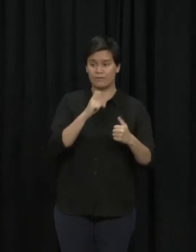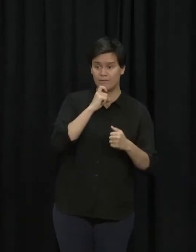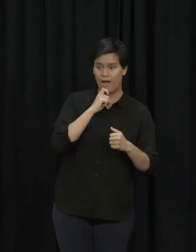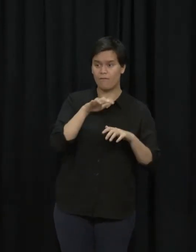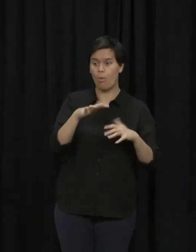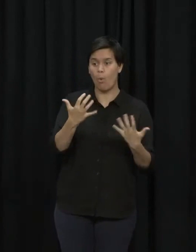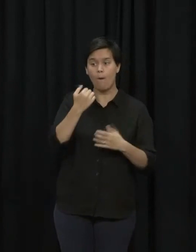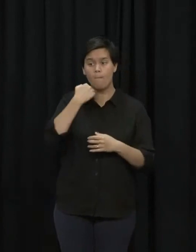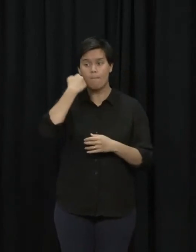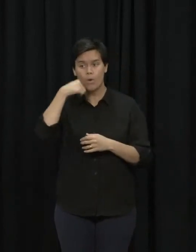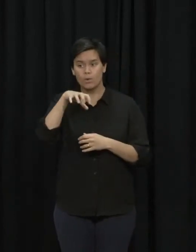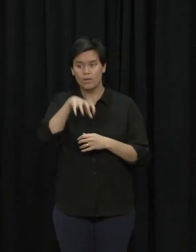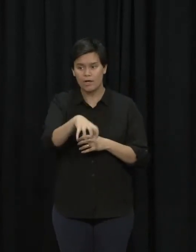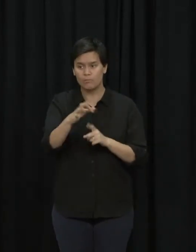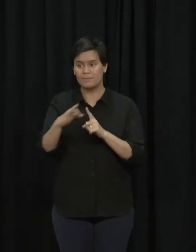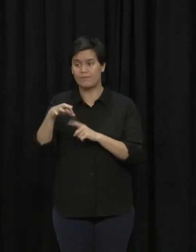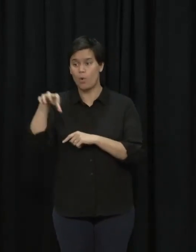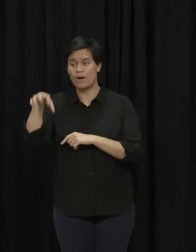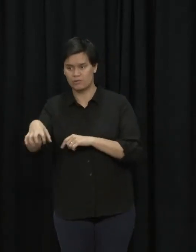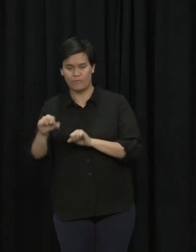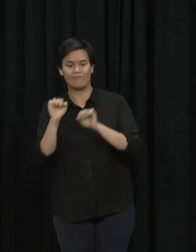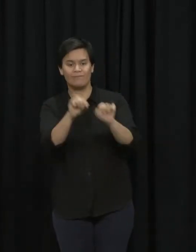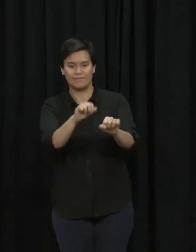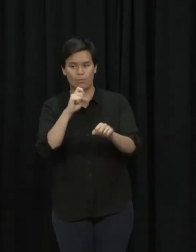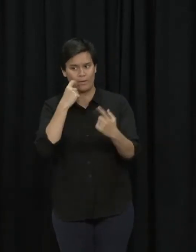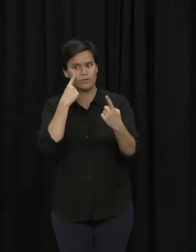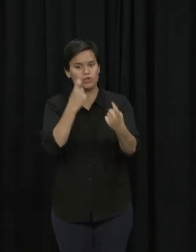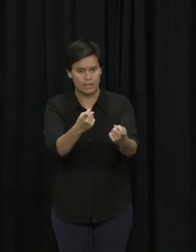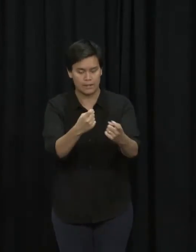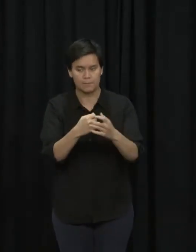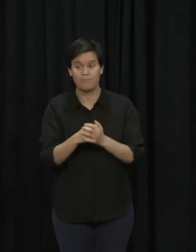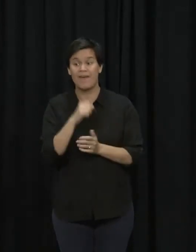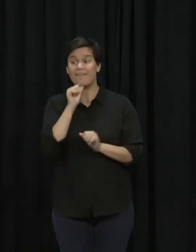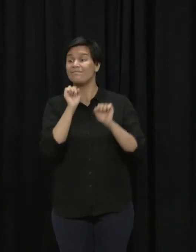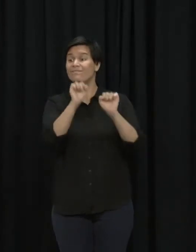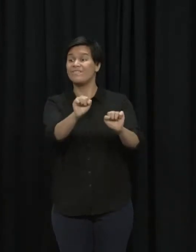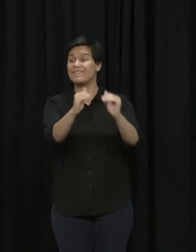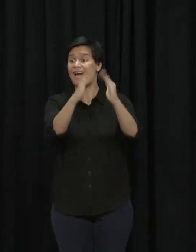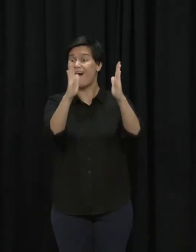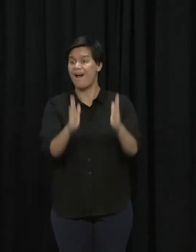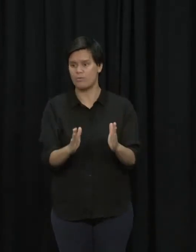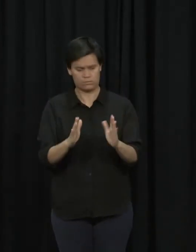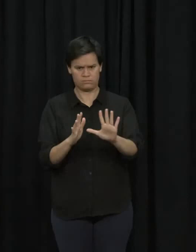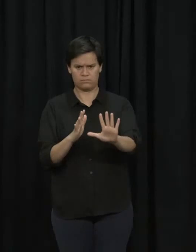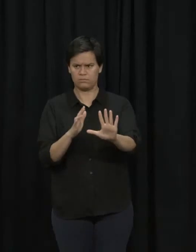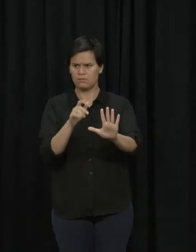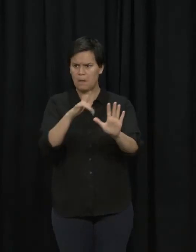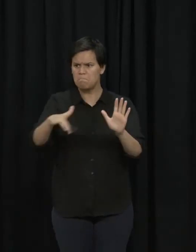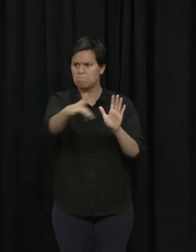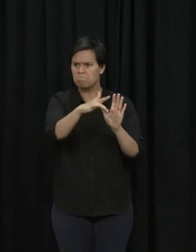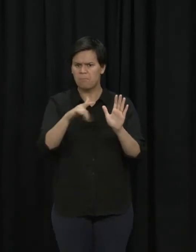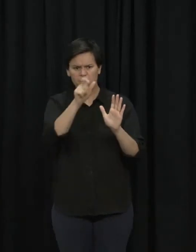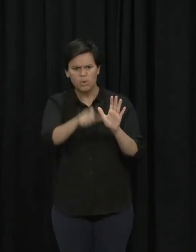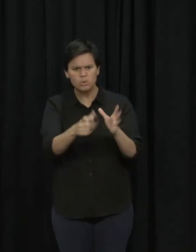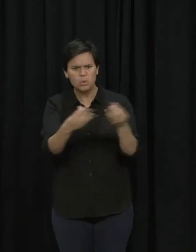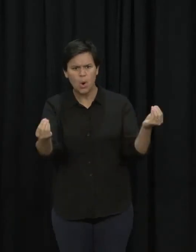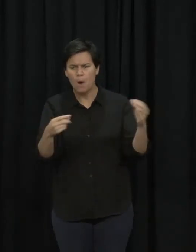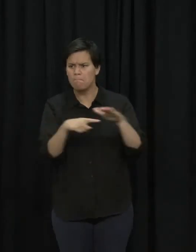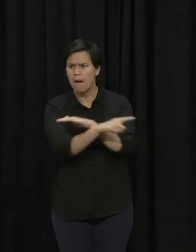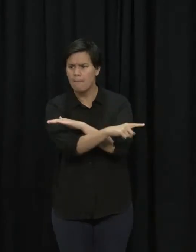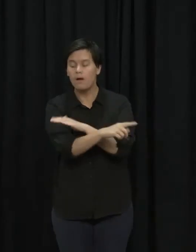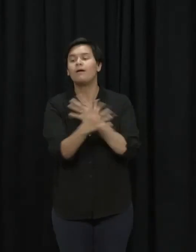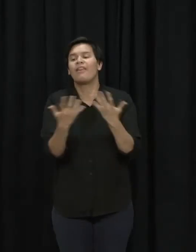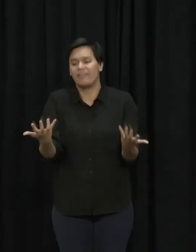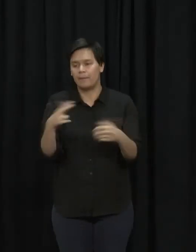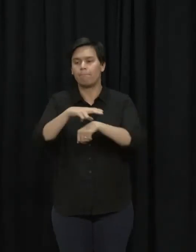they need support from police because they can't find people, then we absolutely involve the police. In fact, I just talked to Commissioner Costa before I came down